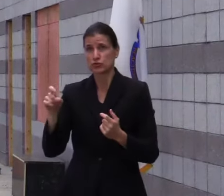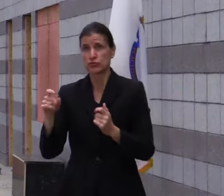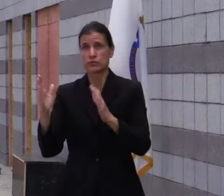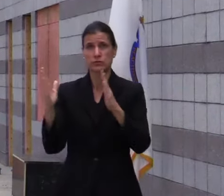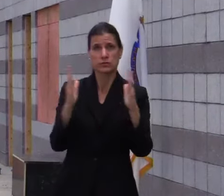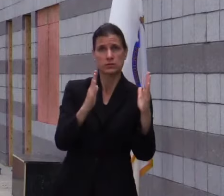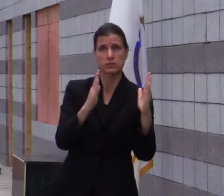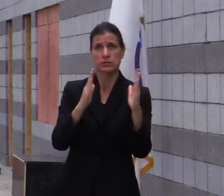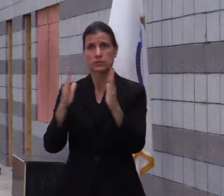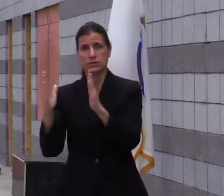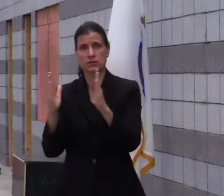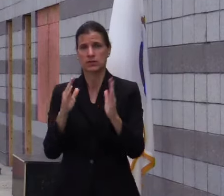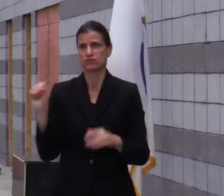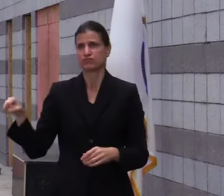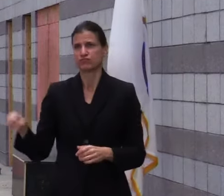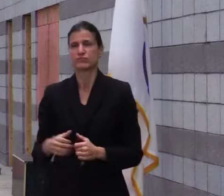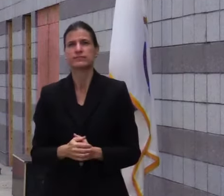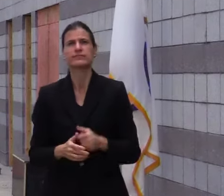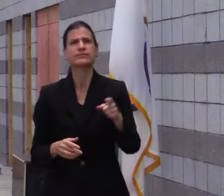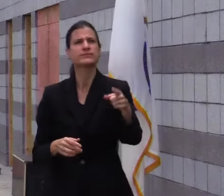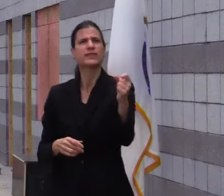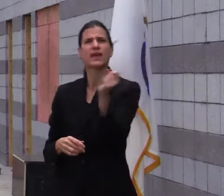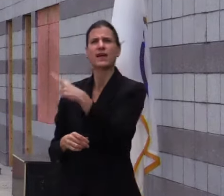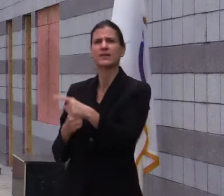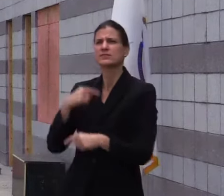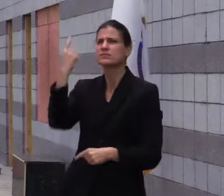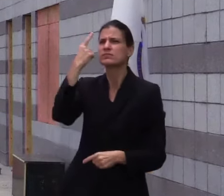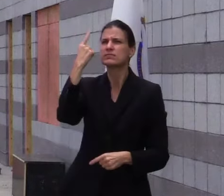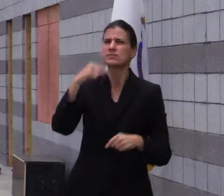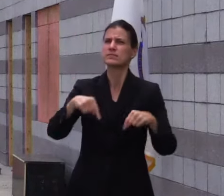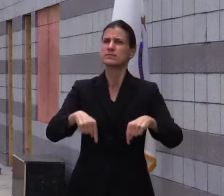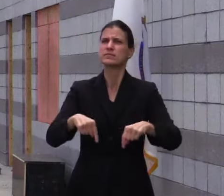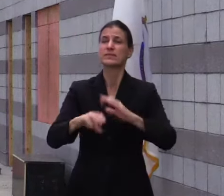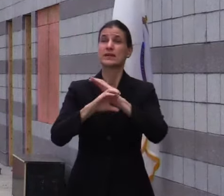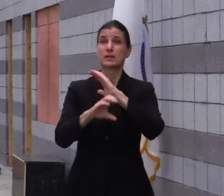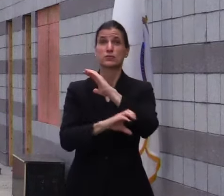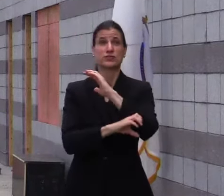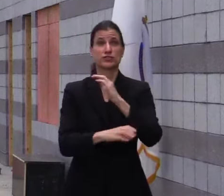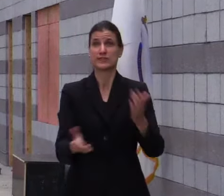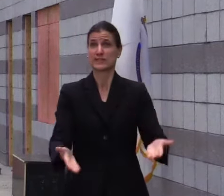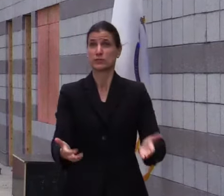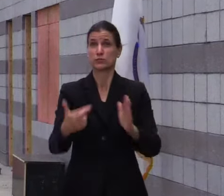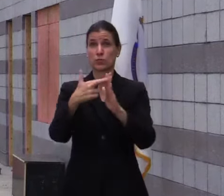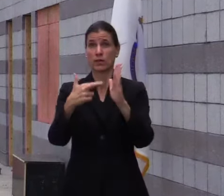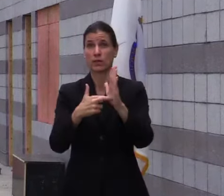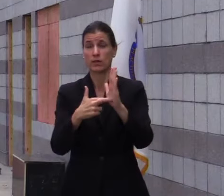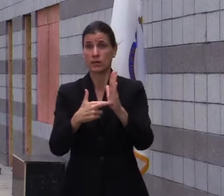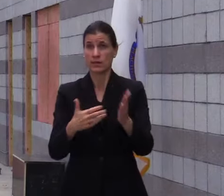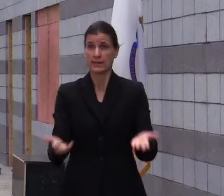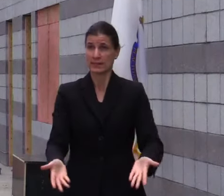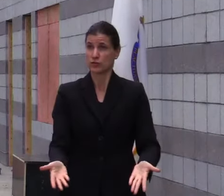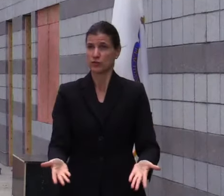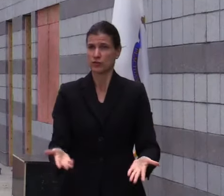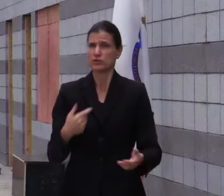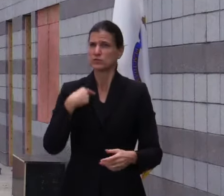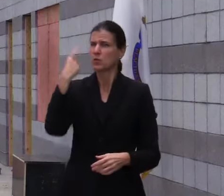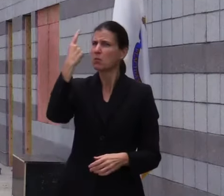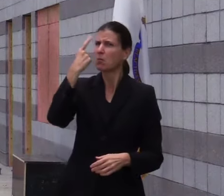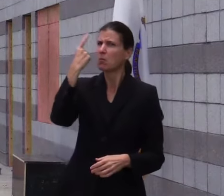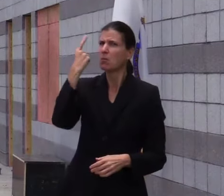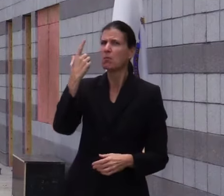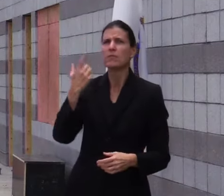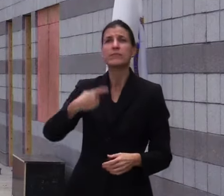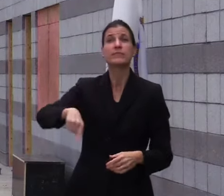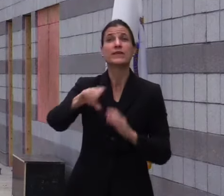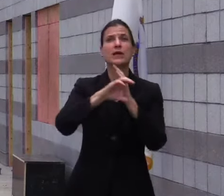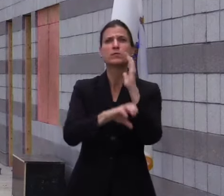you about the rules here in Cambridge. This is a city in the green. It is congested, but they're really going much further than you would go. They are